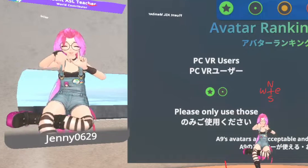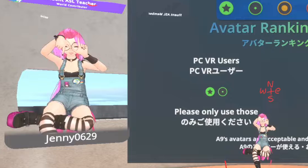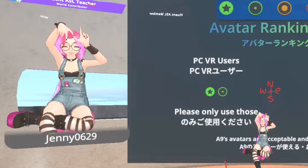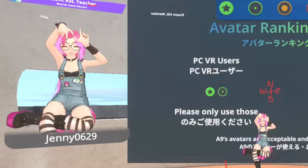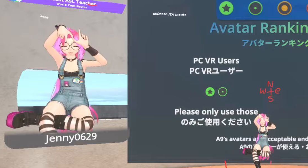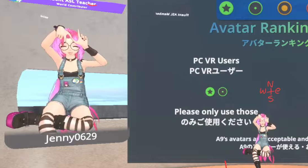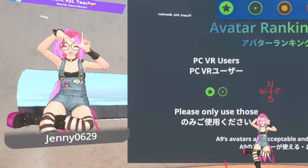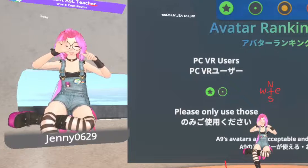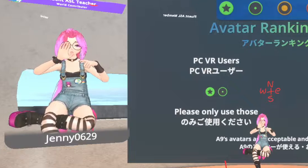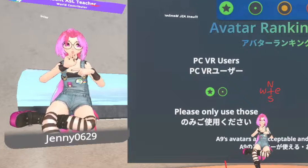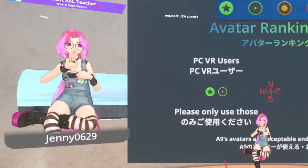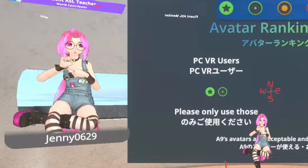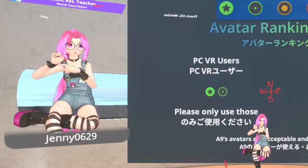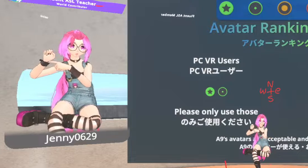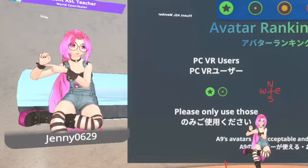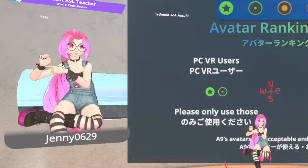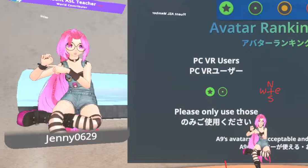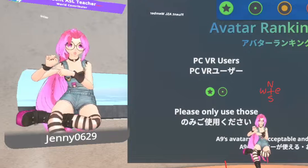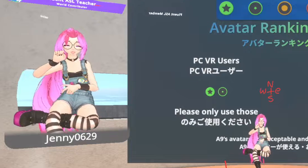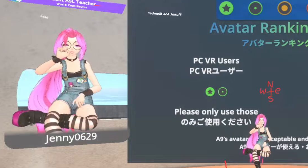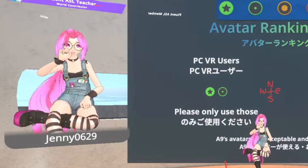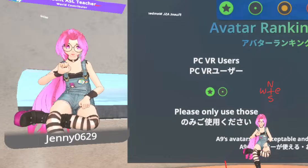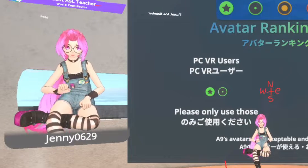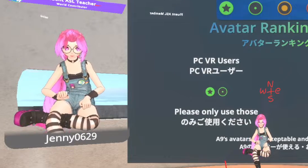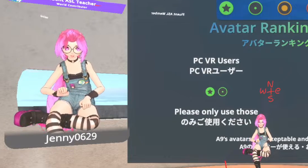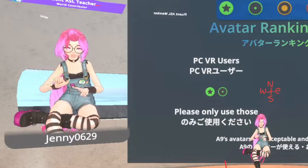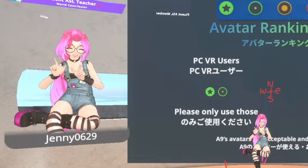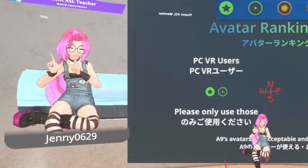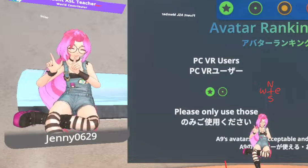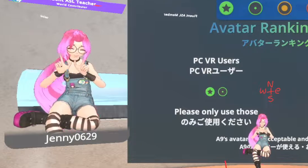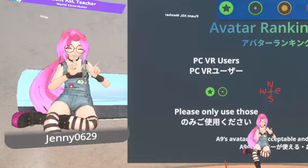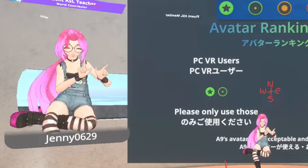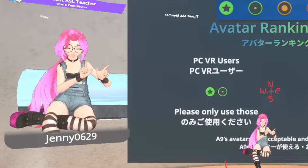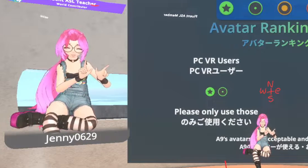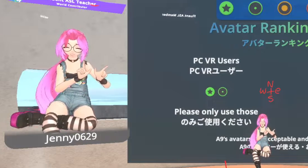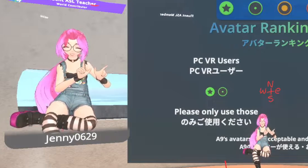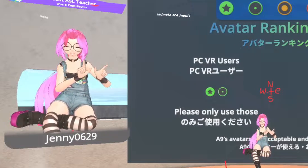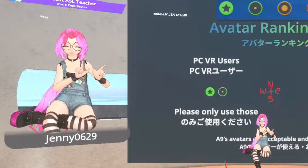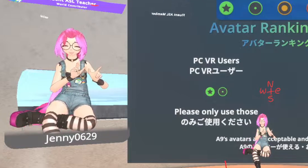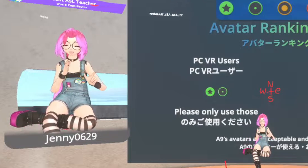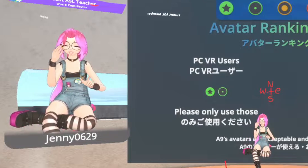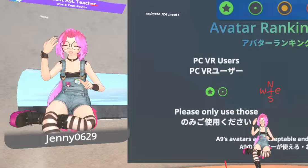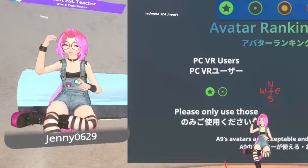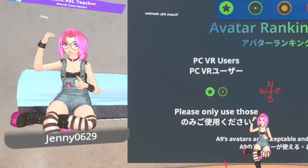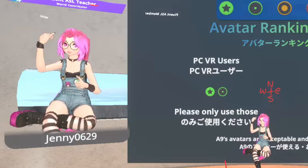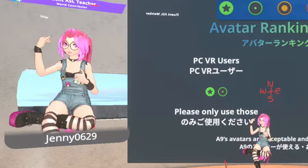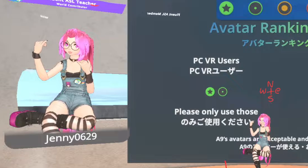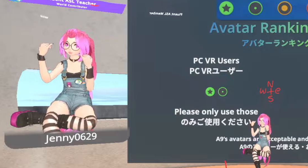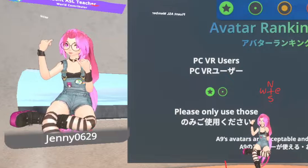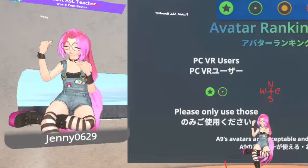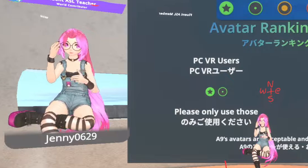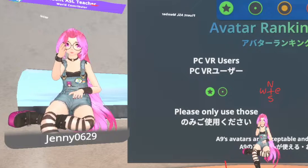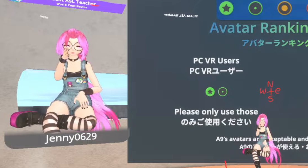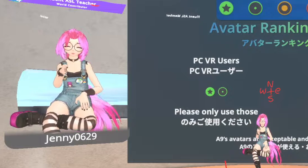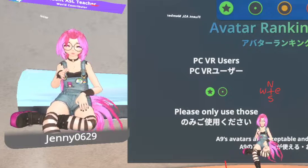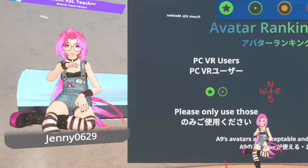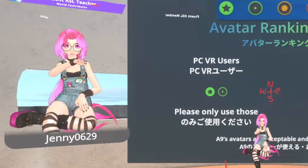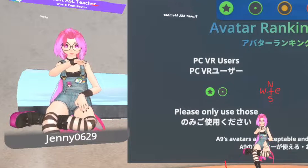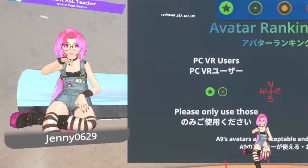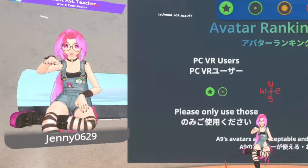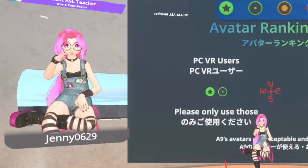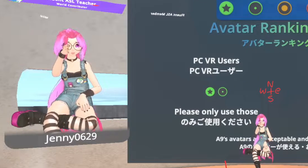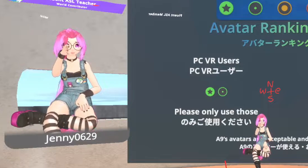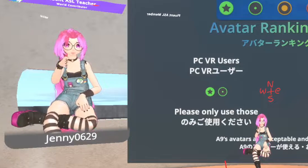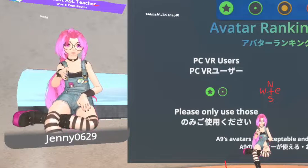So north, east, south, and west. You're going to imagine